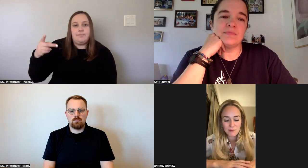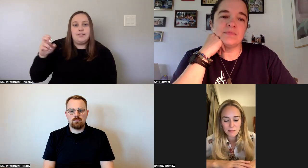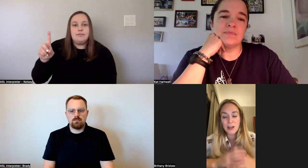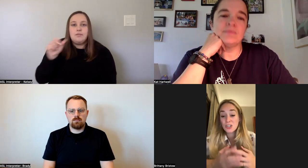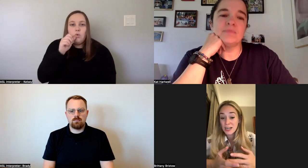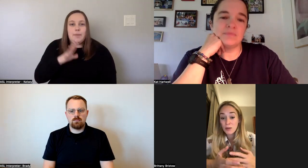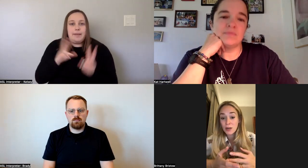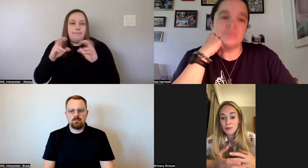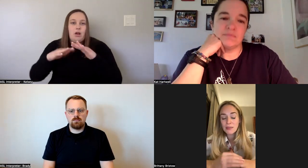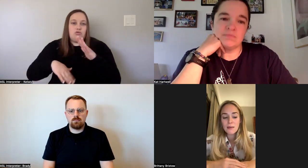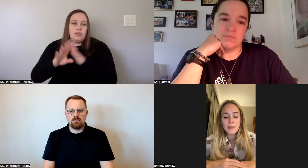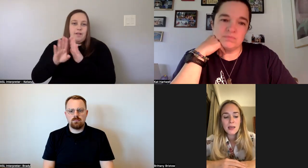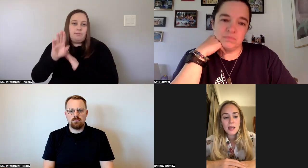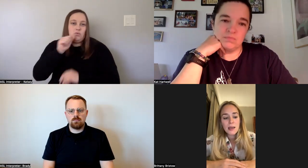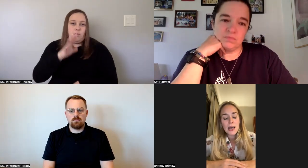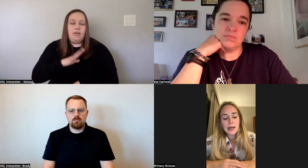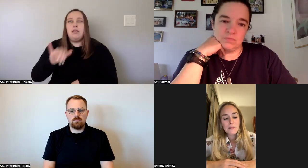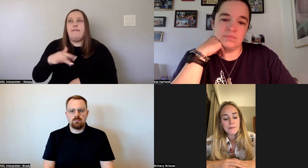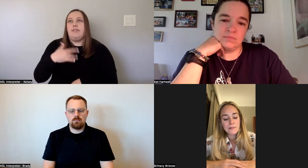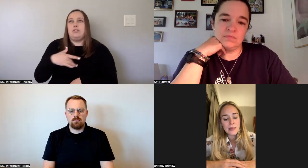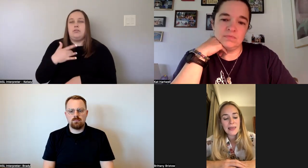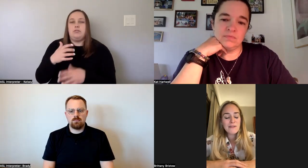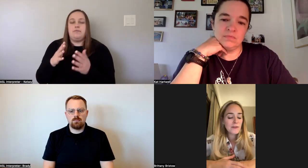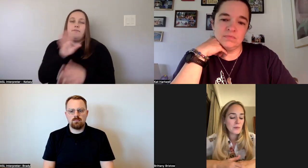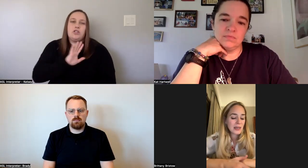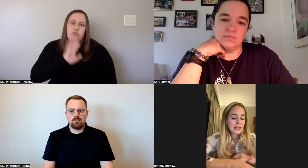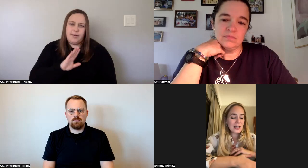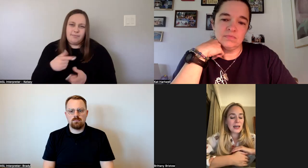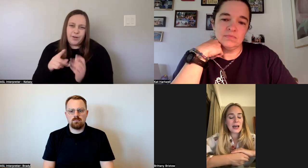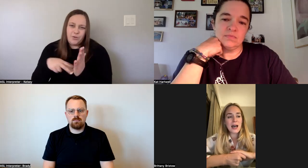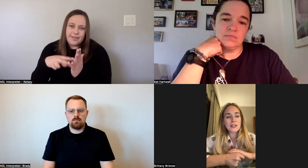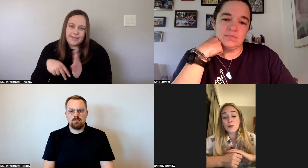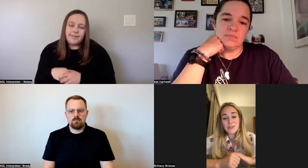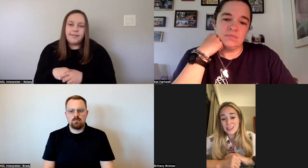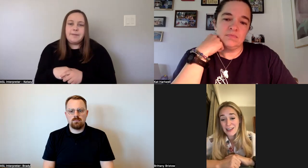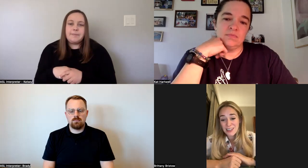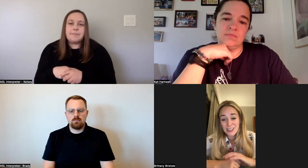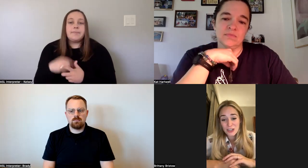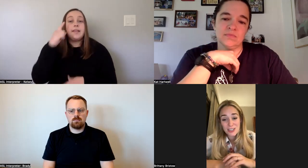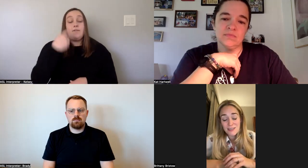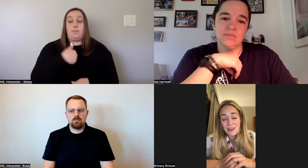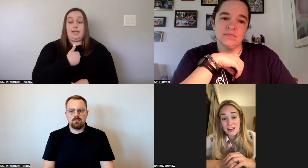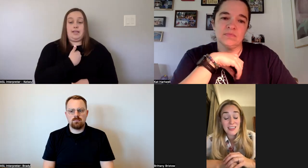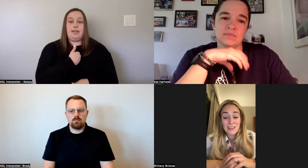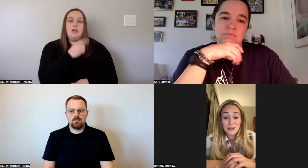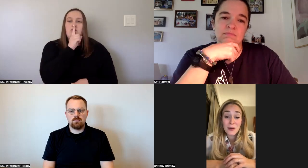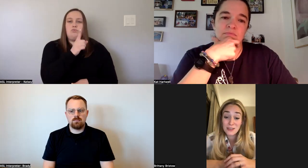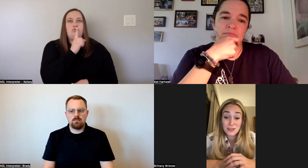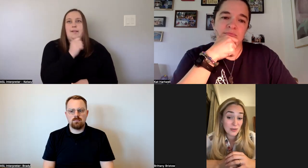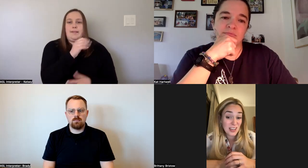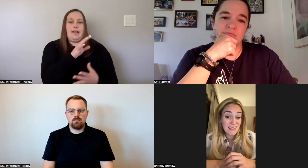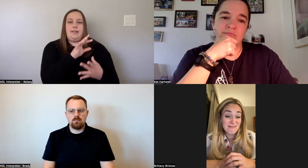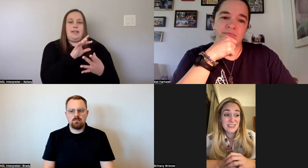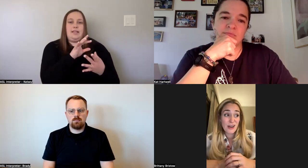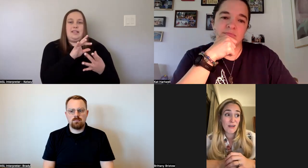be frustrating when I read them. And then for me, I don't really have any interest in anything that